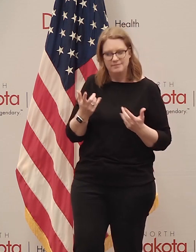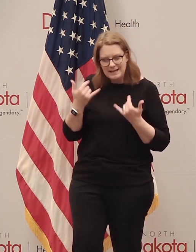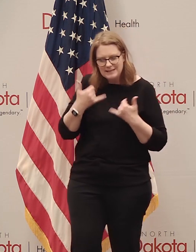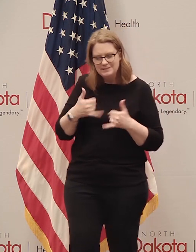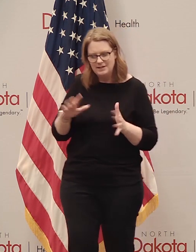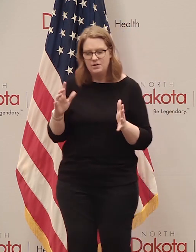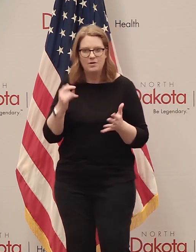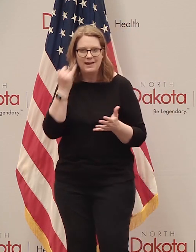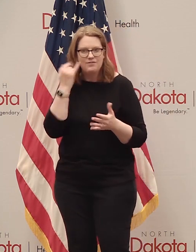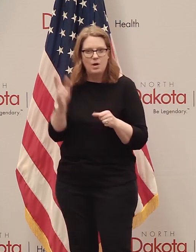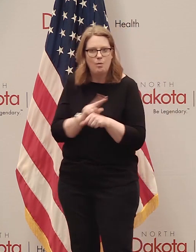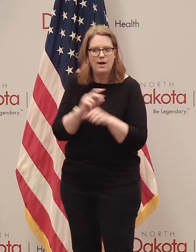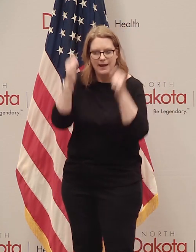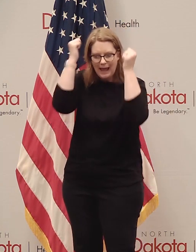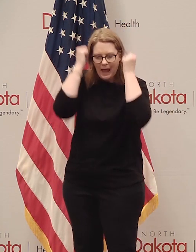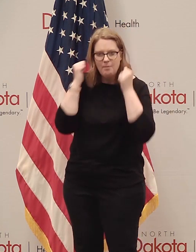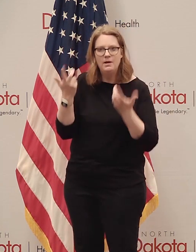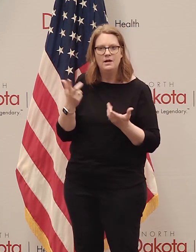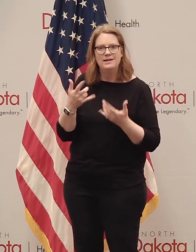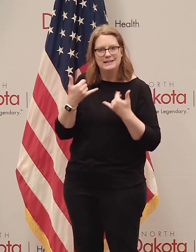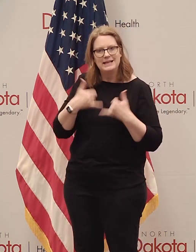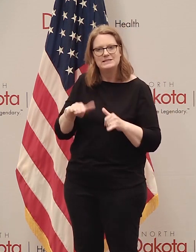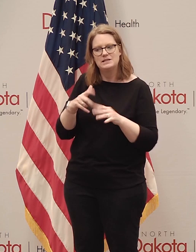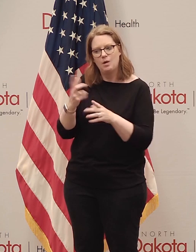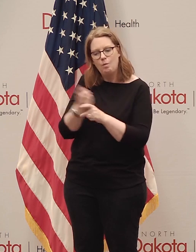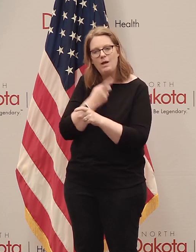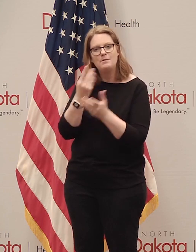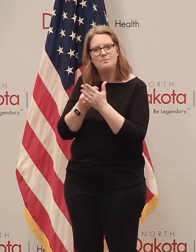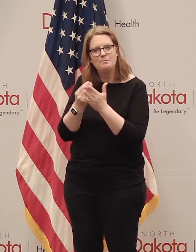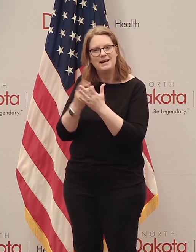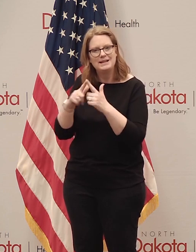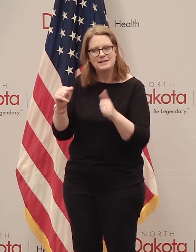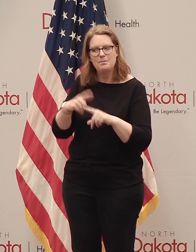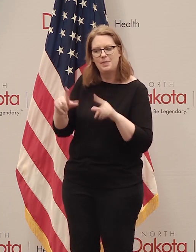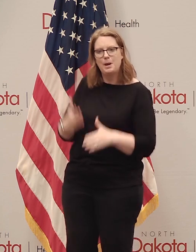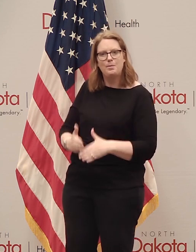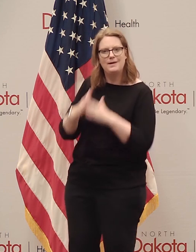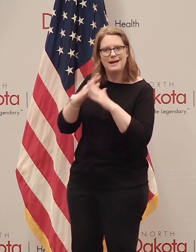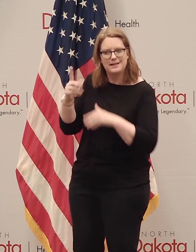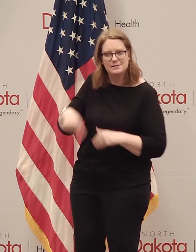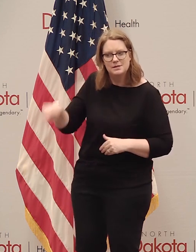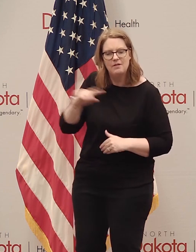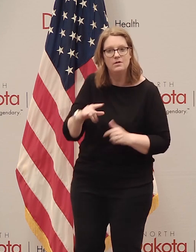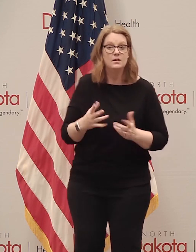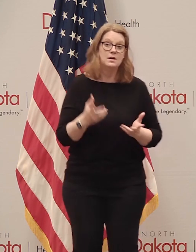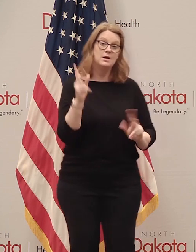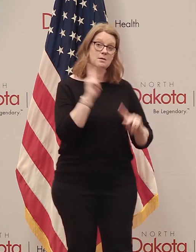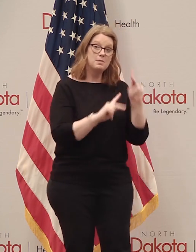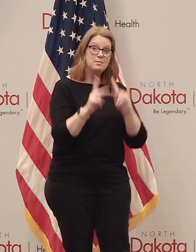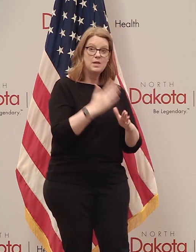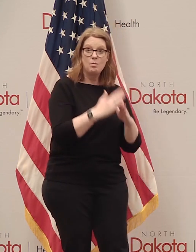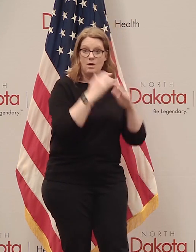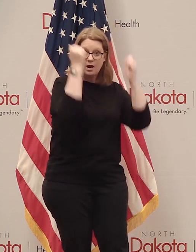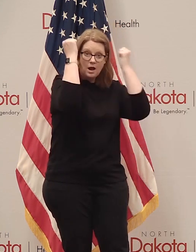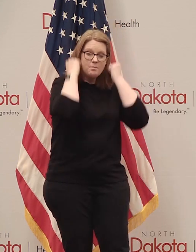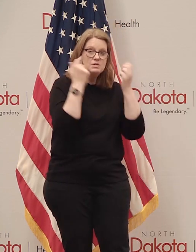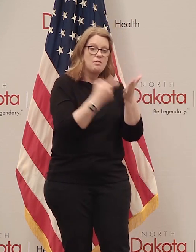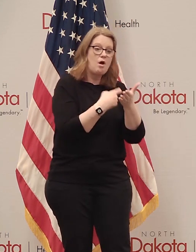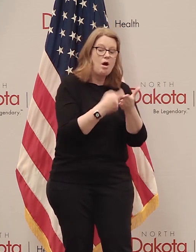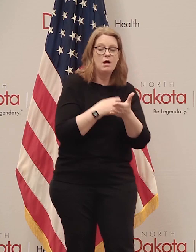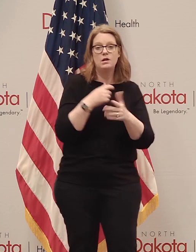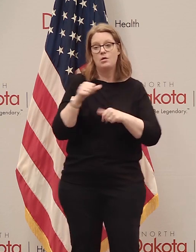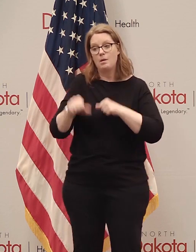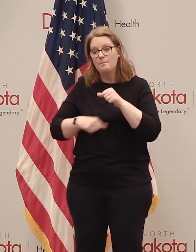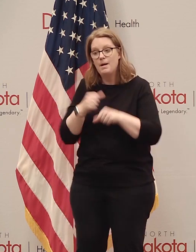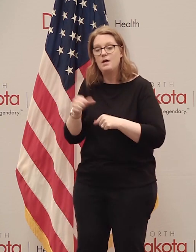money if they're wearing a helmet than if they're wearing a cowboy hat. But the other thing about this is people that might wear helmets for hockey or bikes or